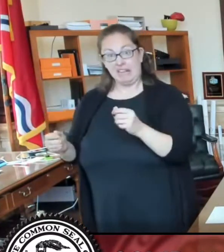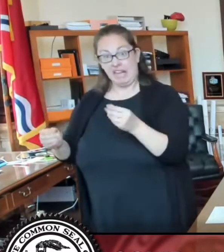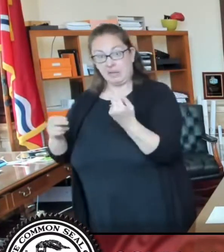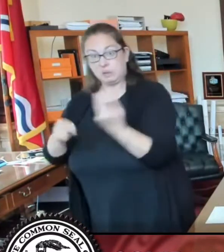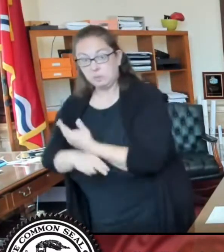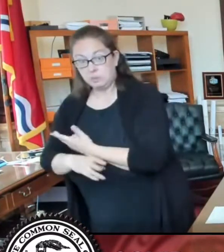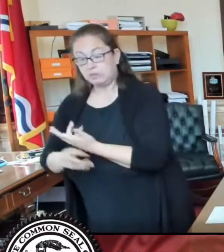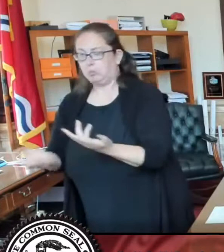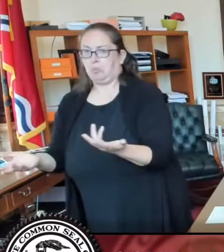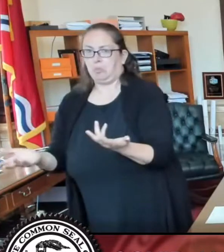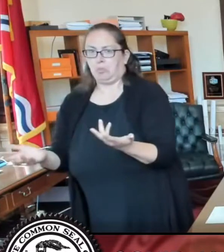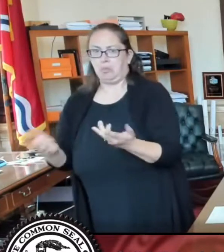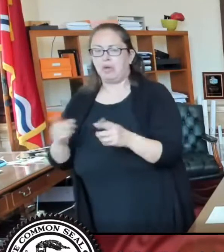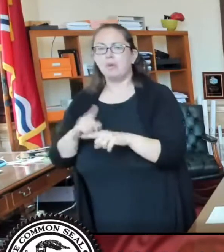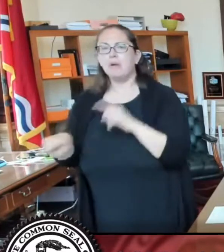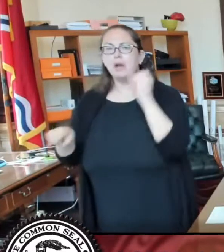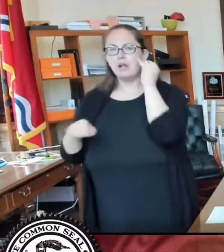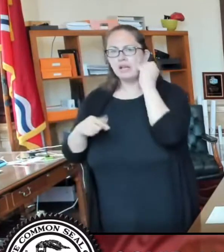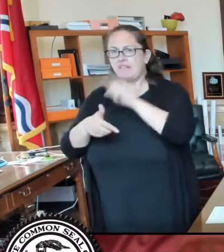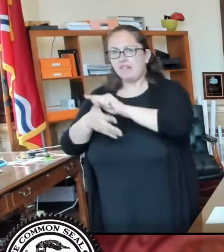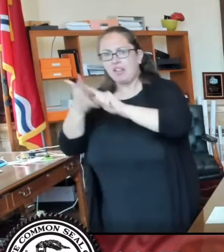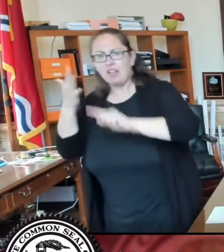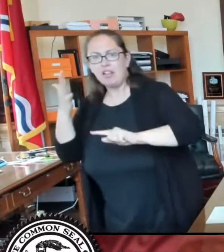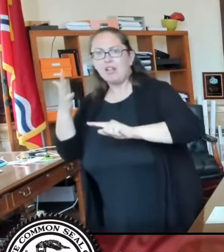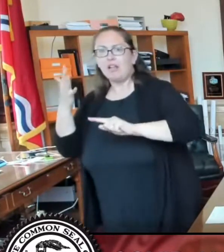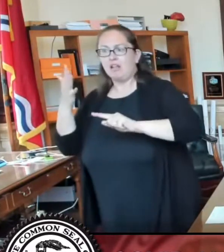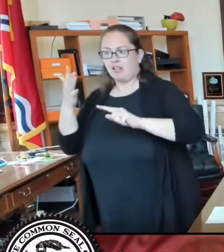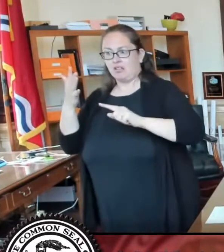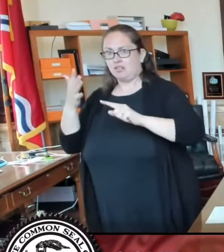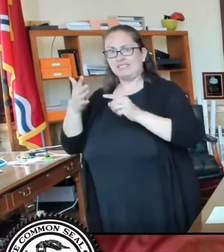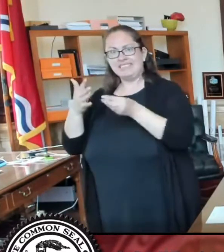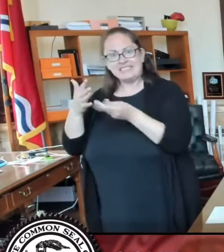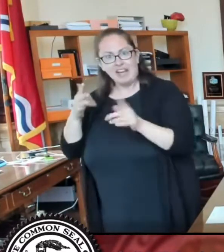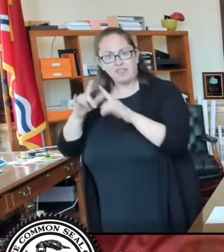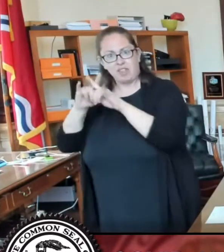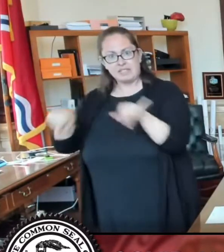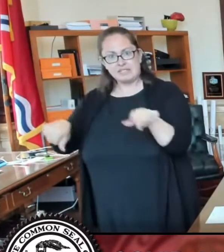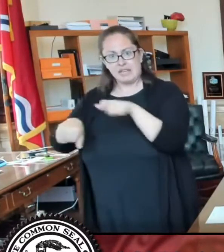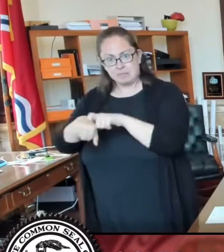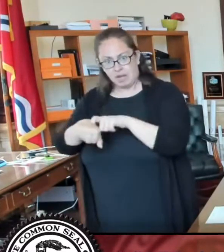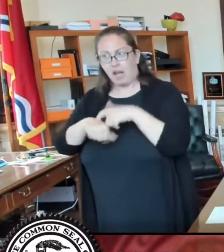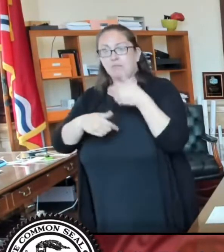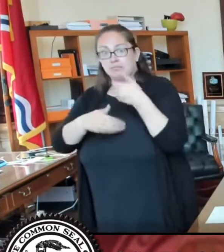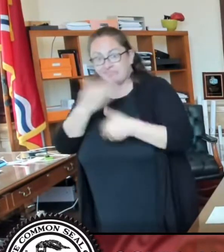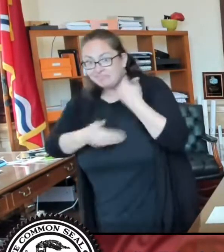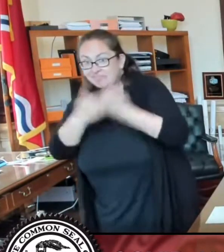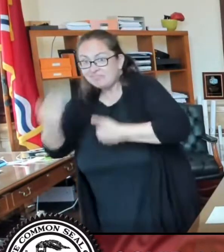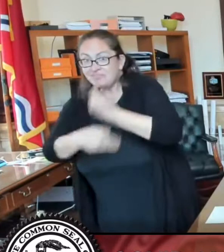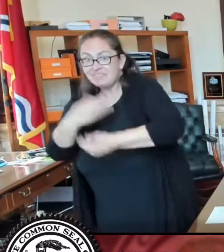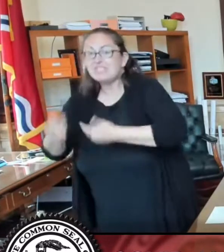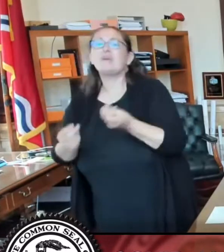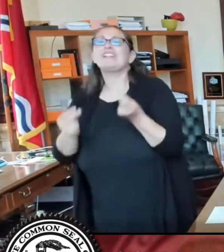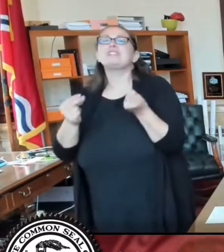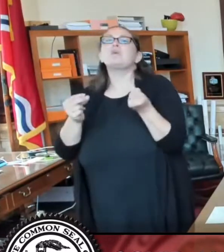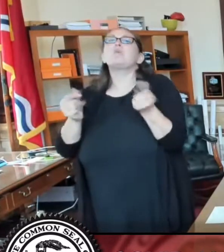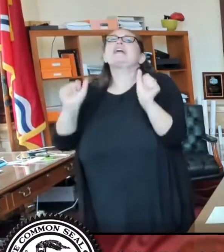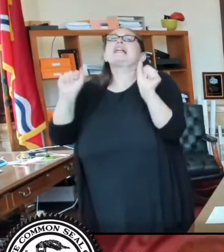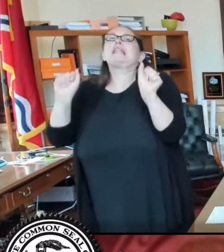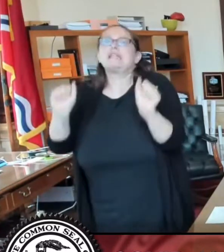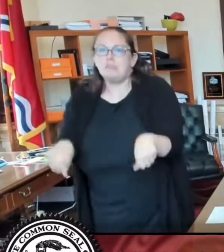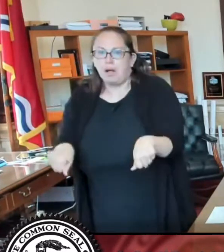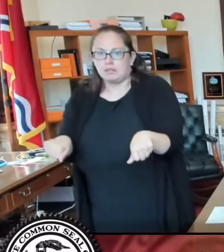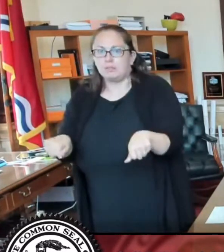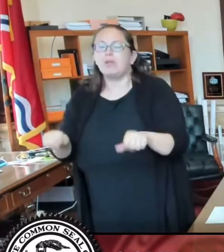this on a multi-level parallel path so that we can get as quickly as possible to